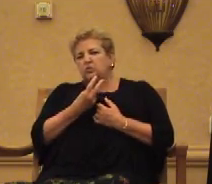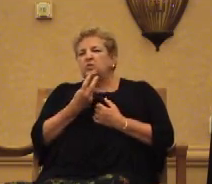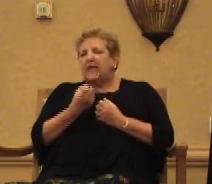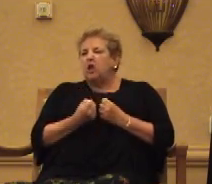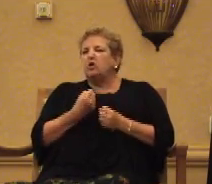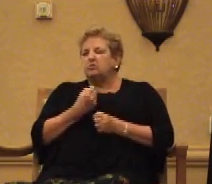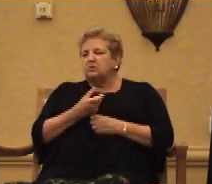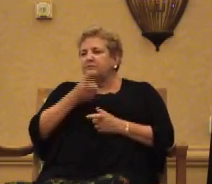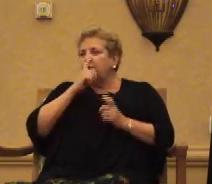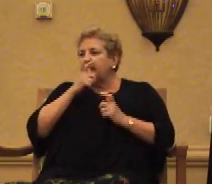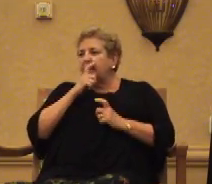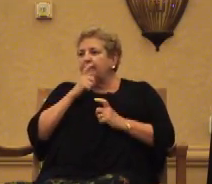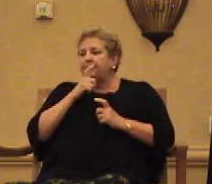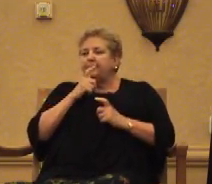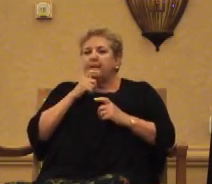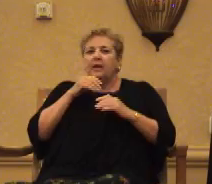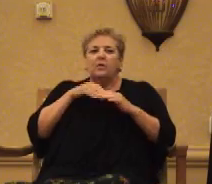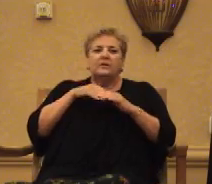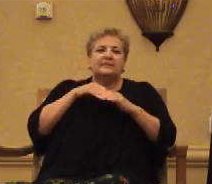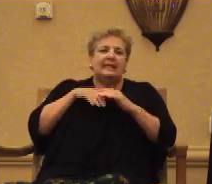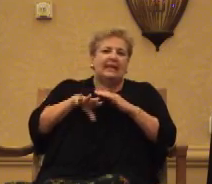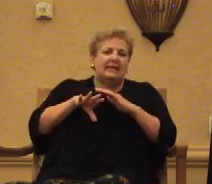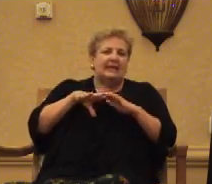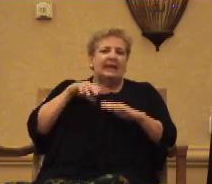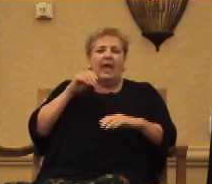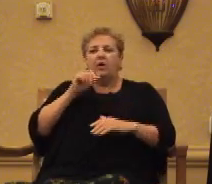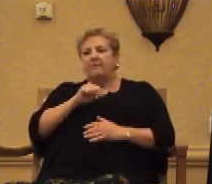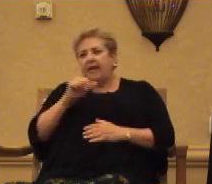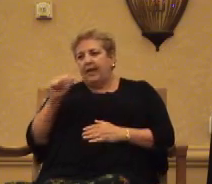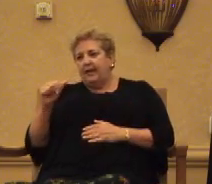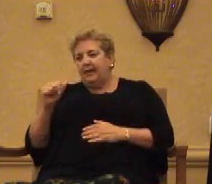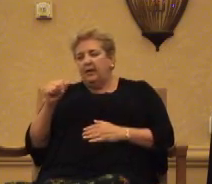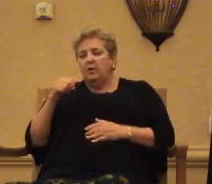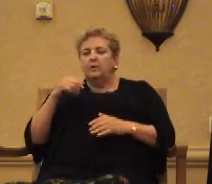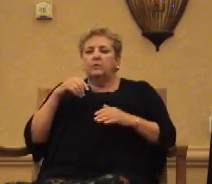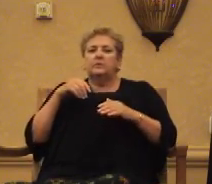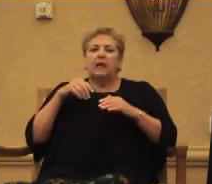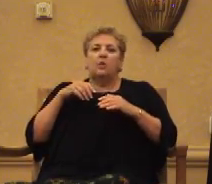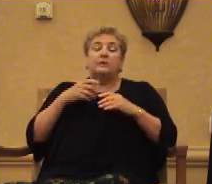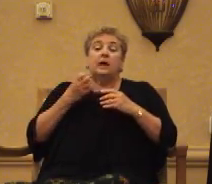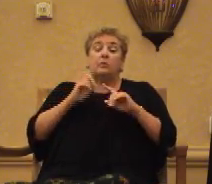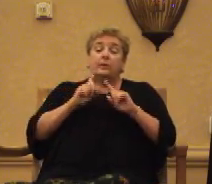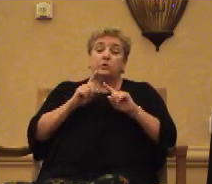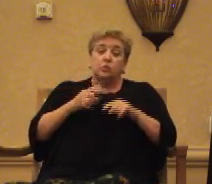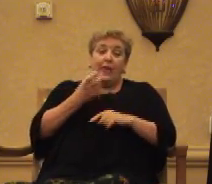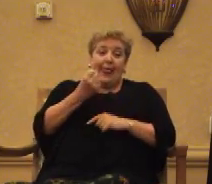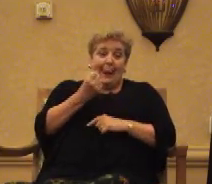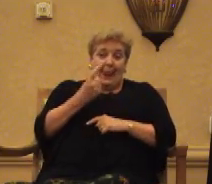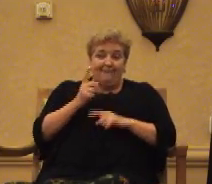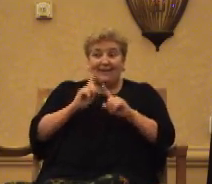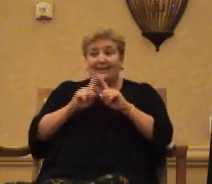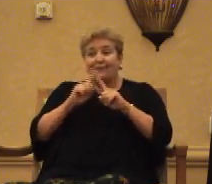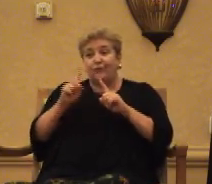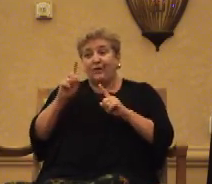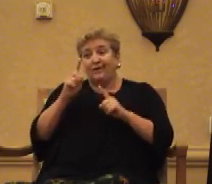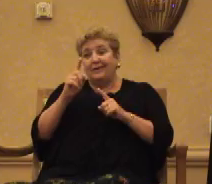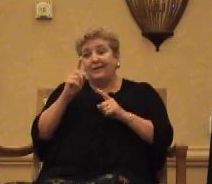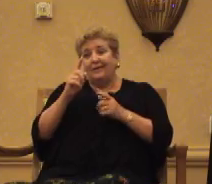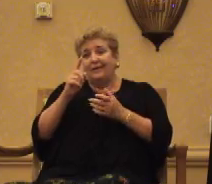I was in and out of Alcoholics Anonymous. I was in and out, I was in 11 places of recuperation, or